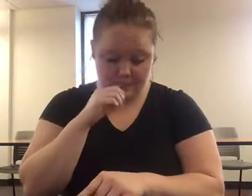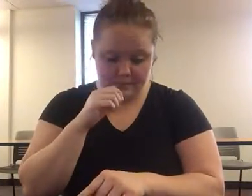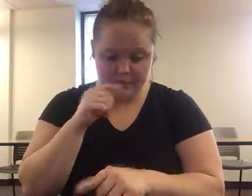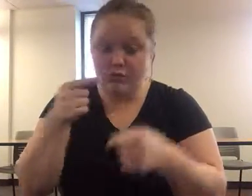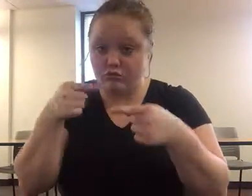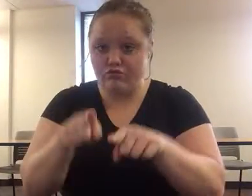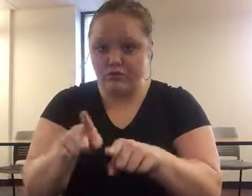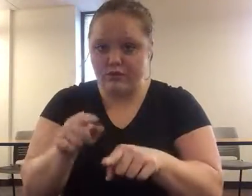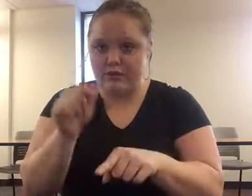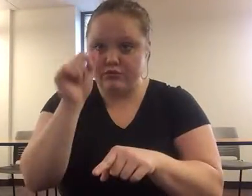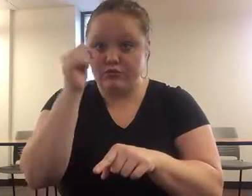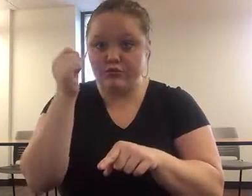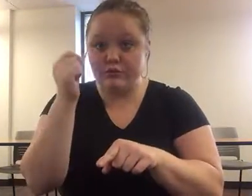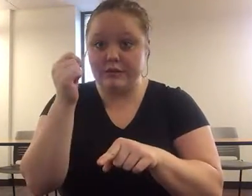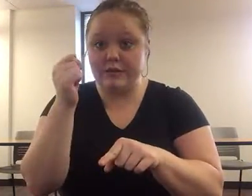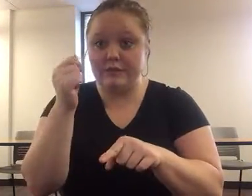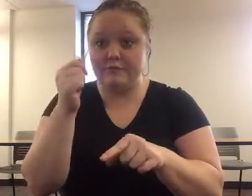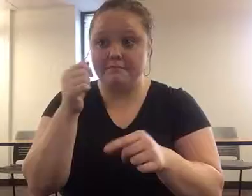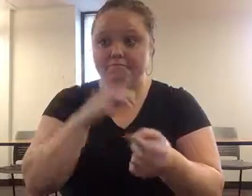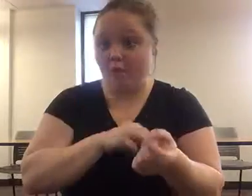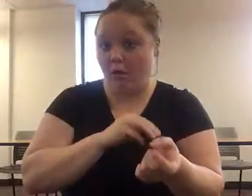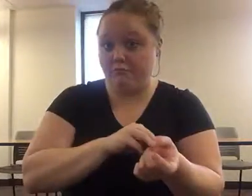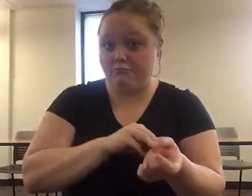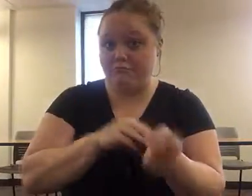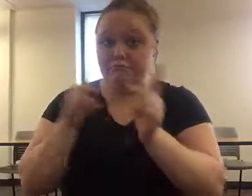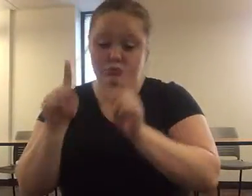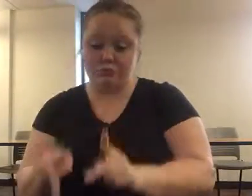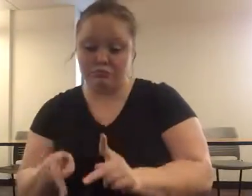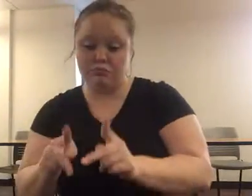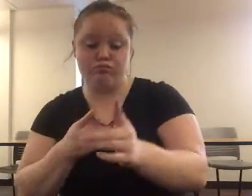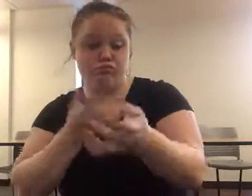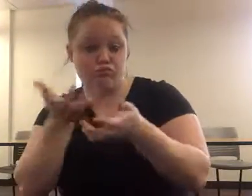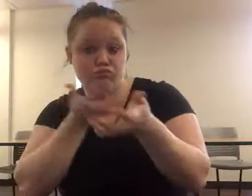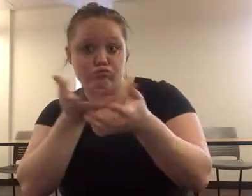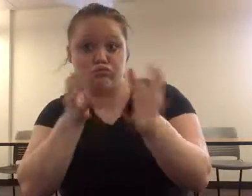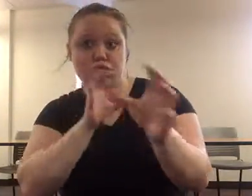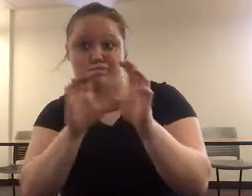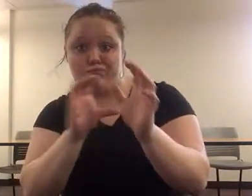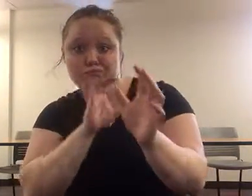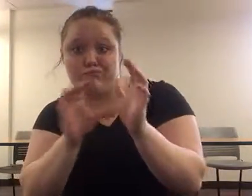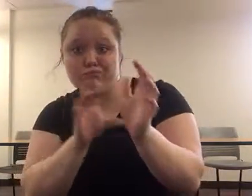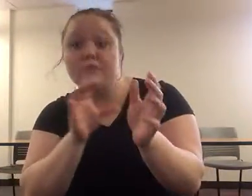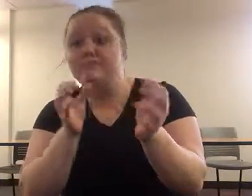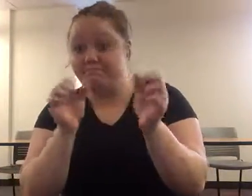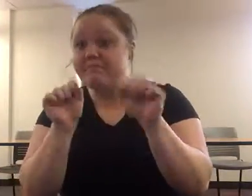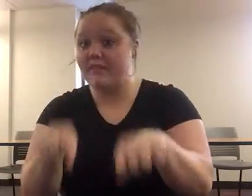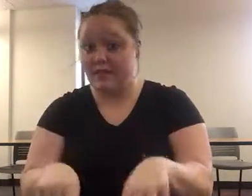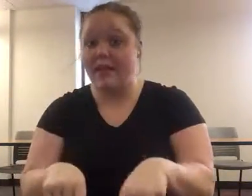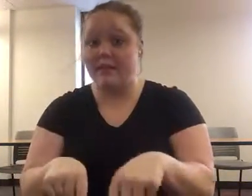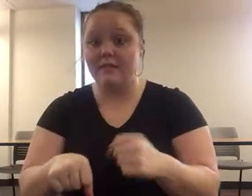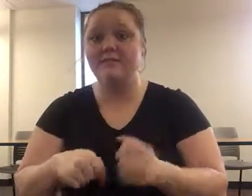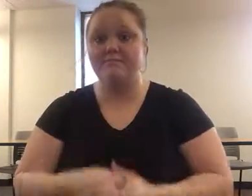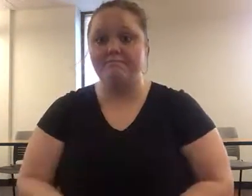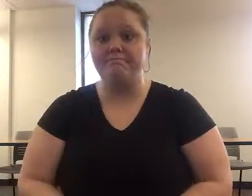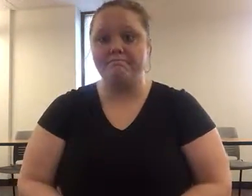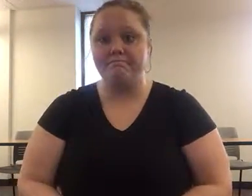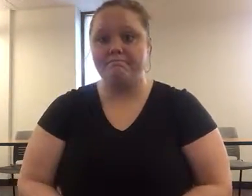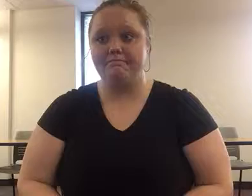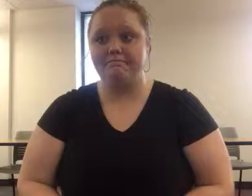of surprises people that I am talking to them and they're talking back to me. And what goes